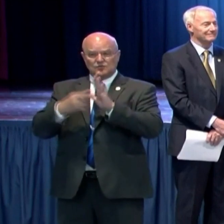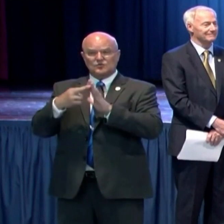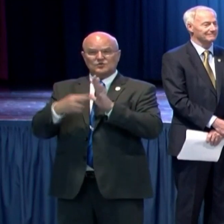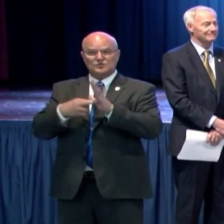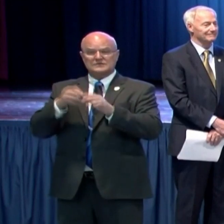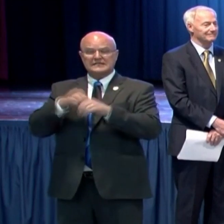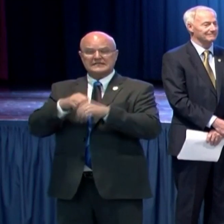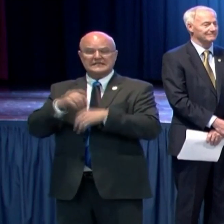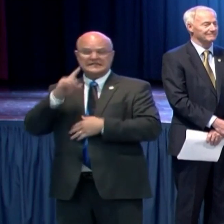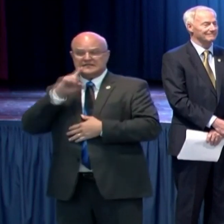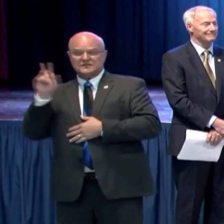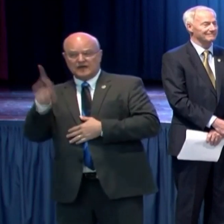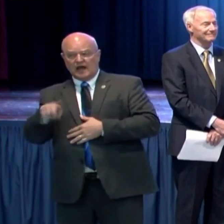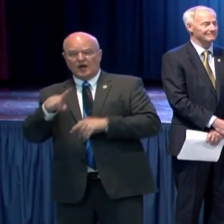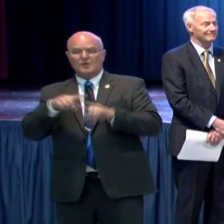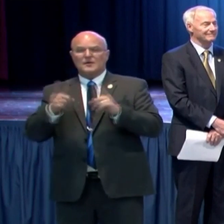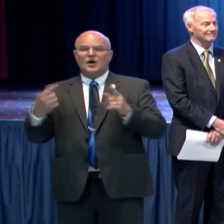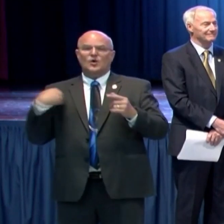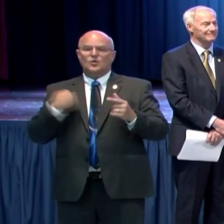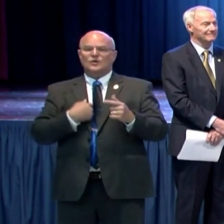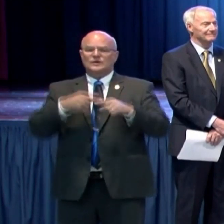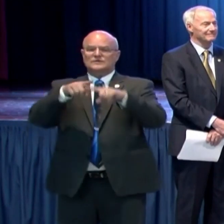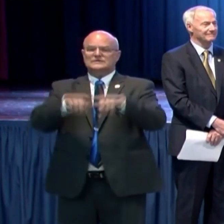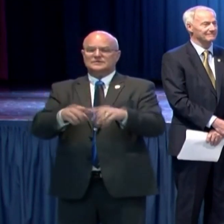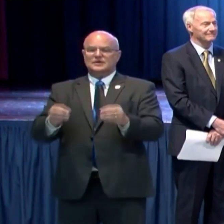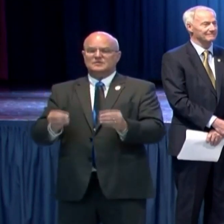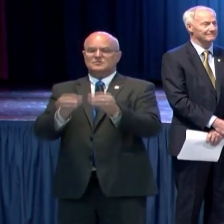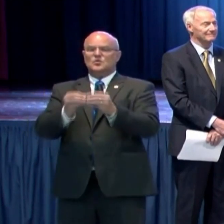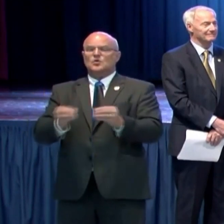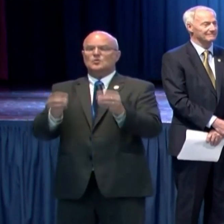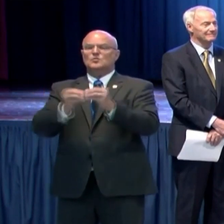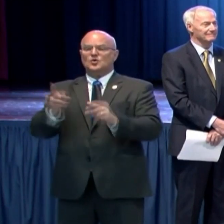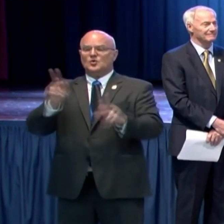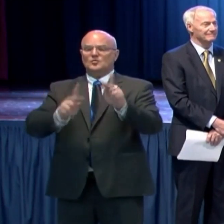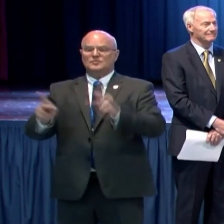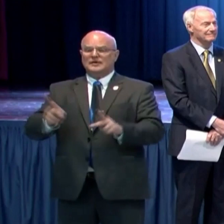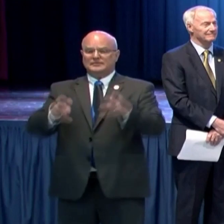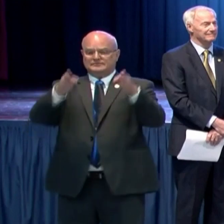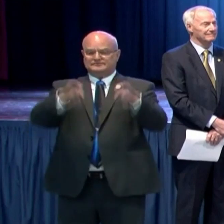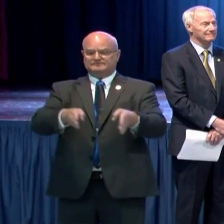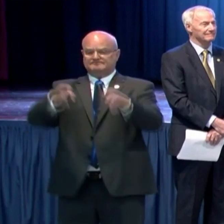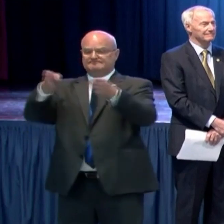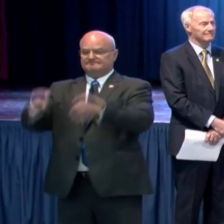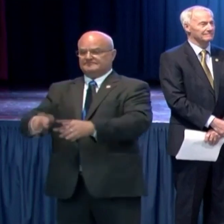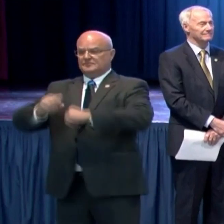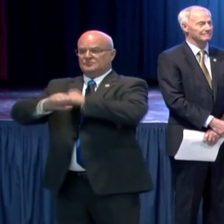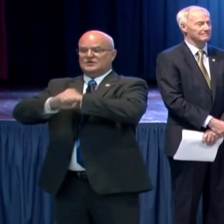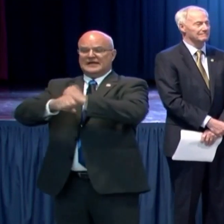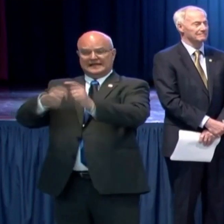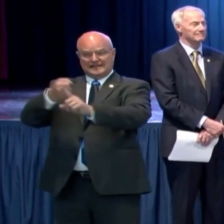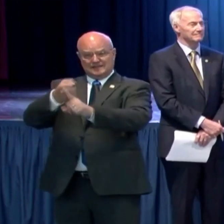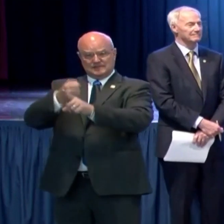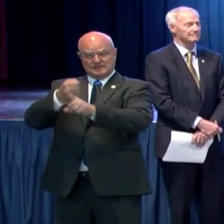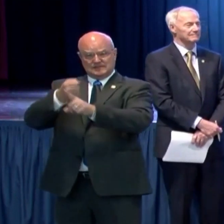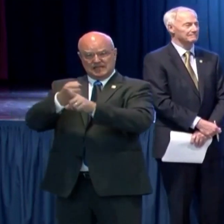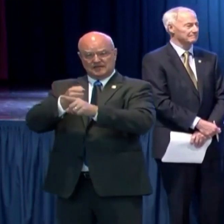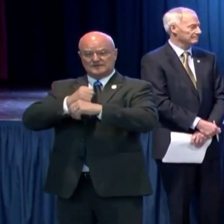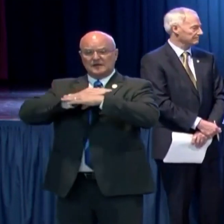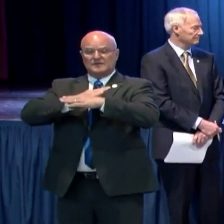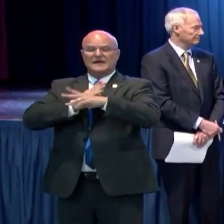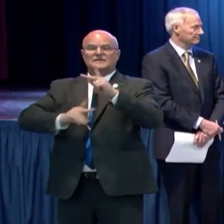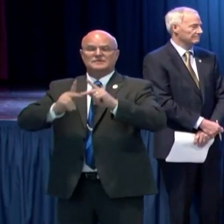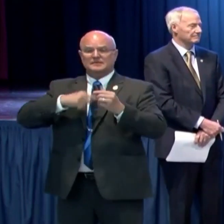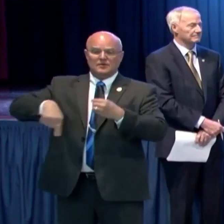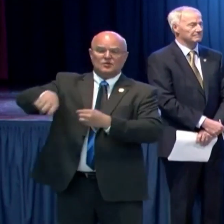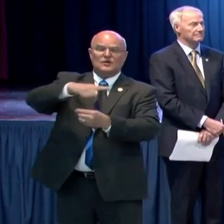and guidance, but we're going to depend more and more on people taking individual action to protect themselves and to protect those